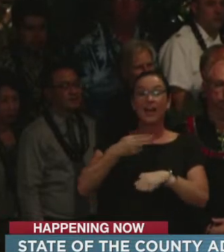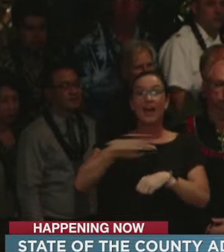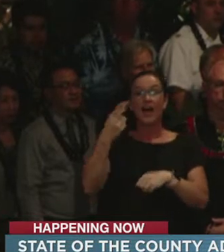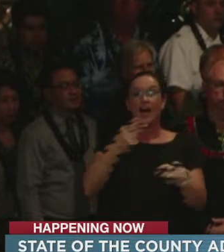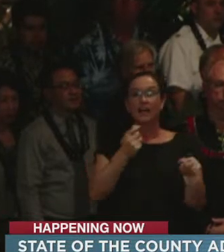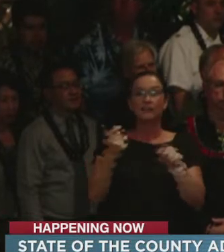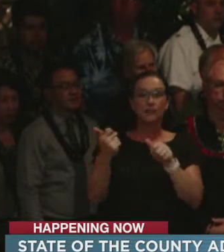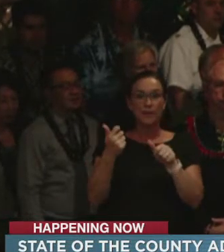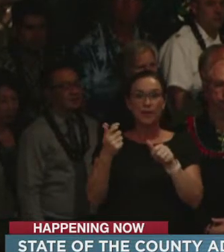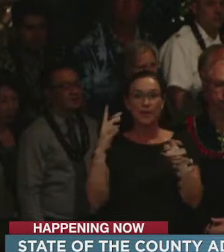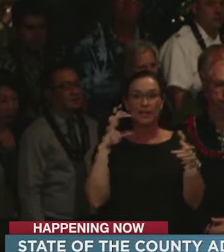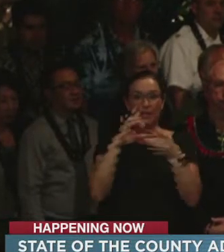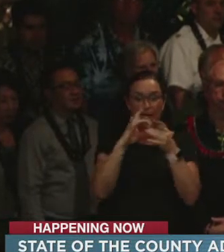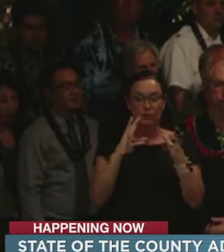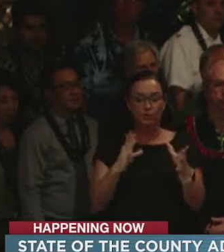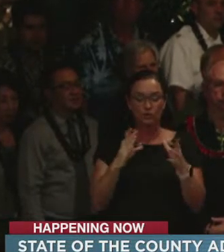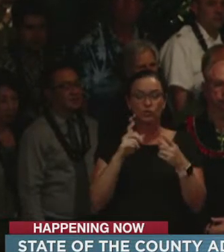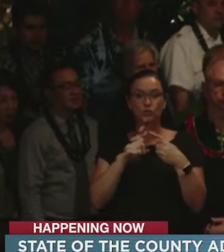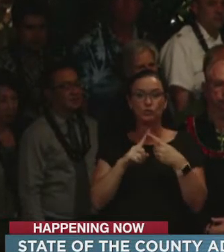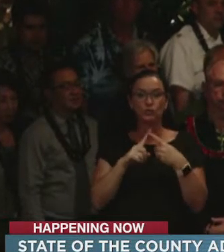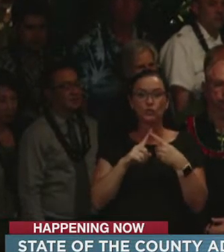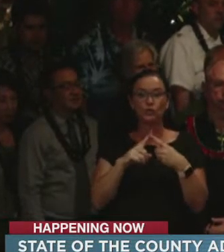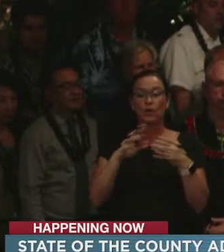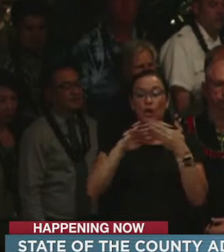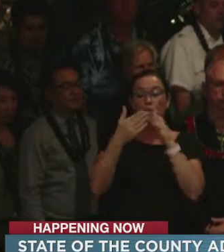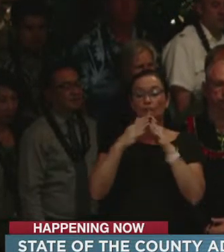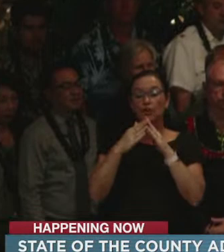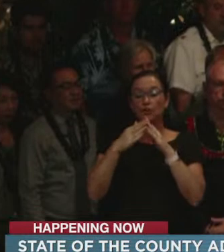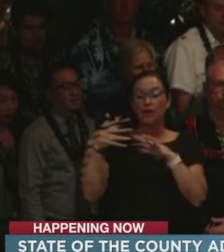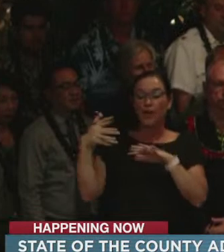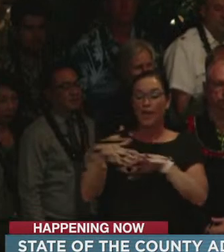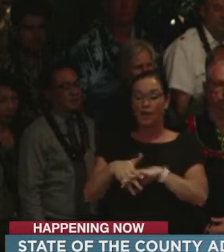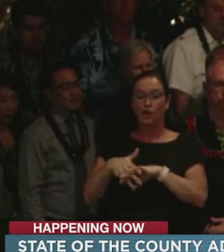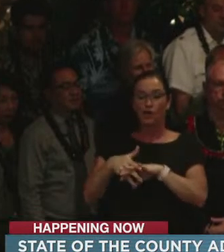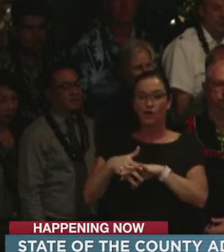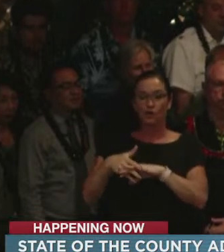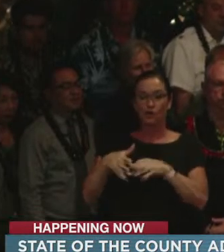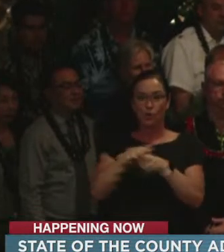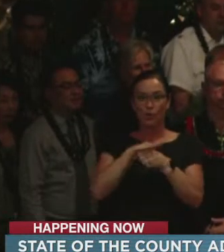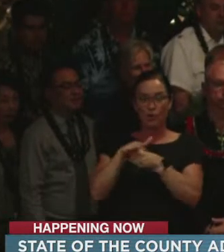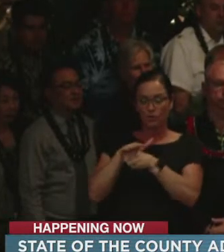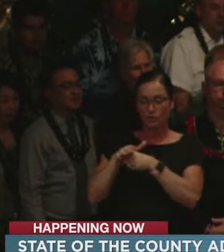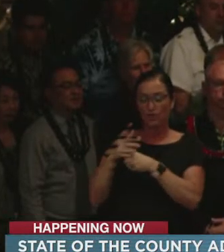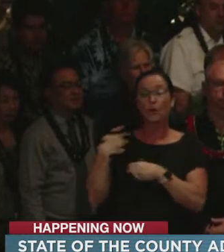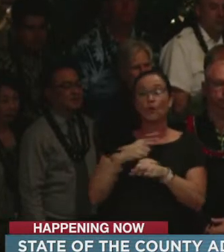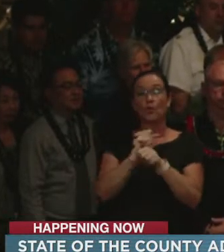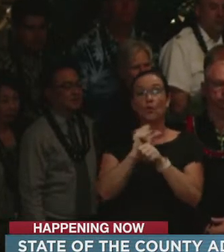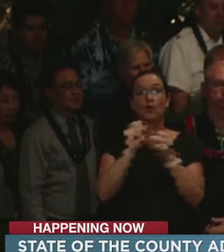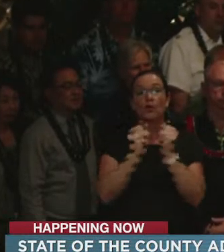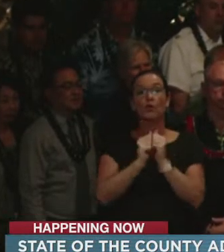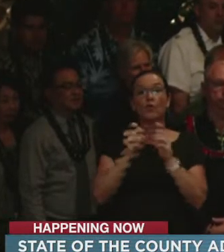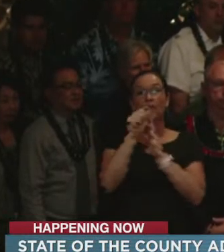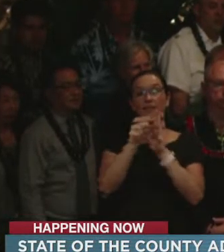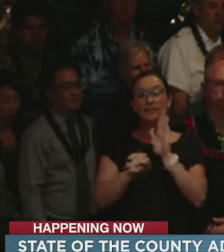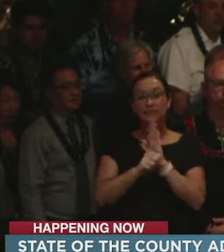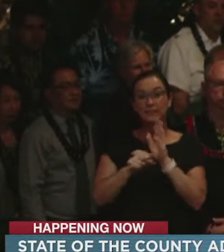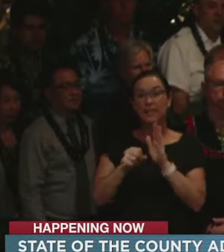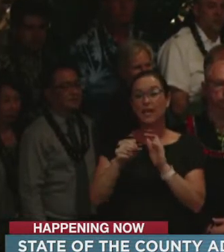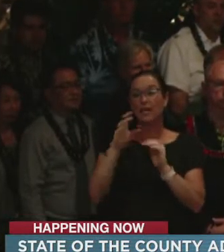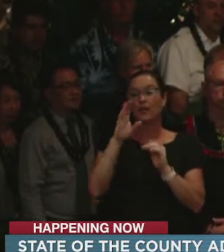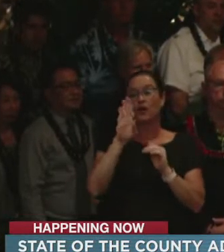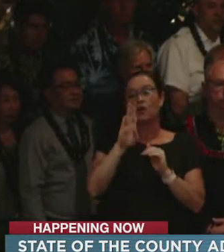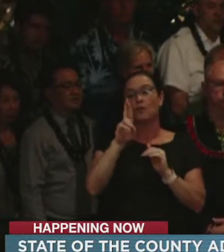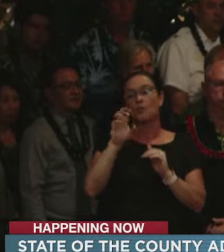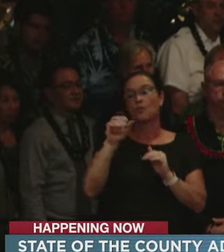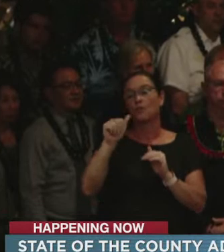to community anchor locations. We also continue to work with the state broadband hui and other private sector